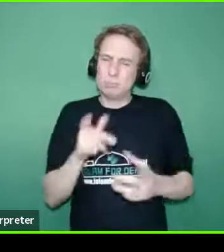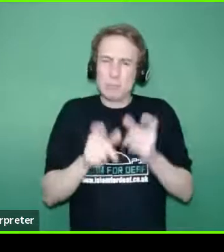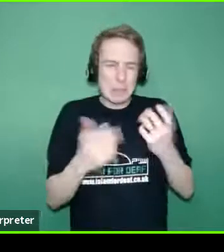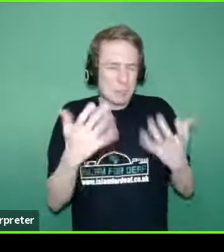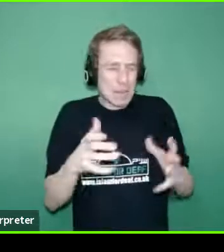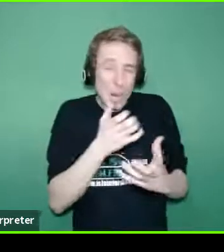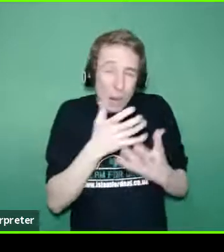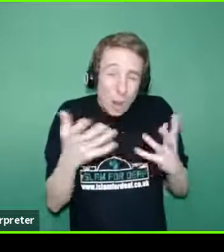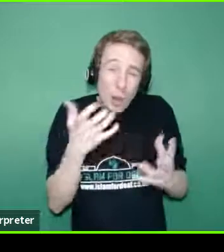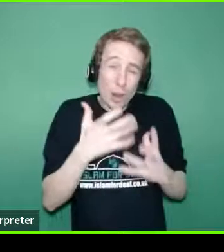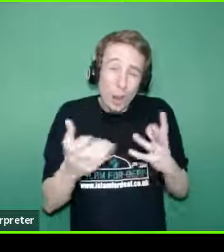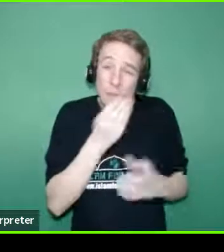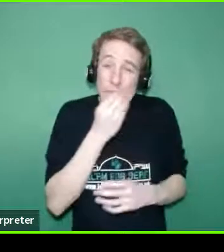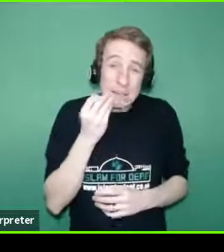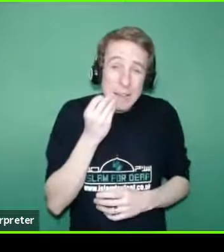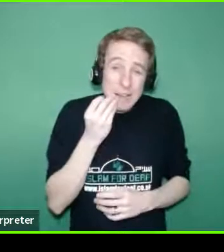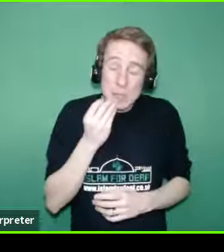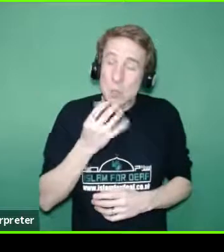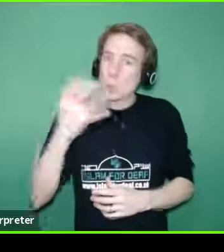paradise.